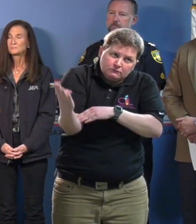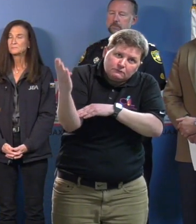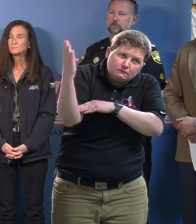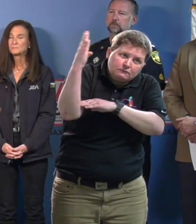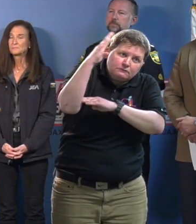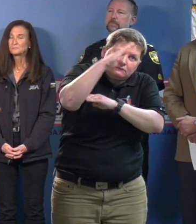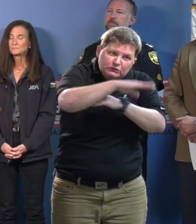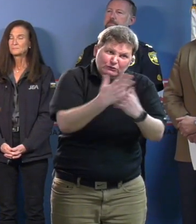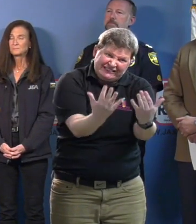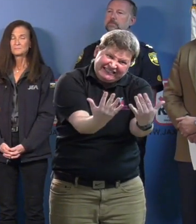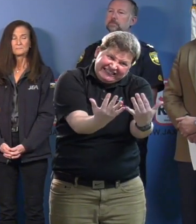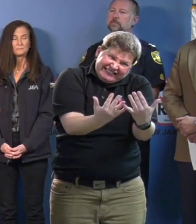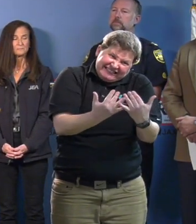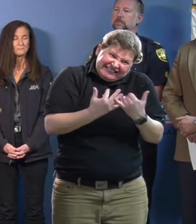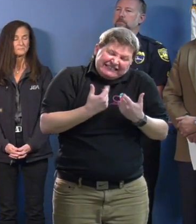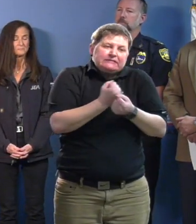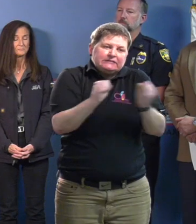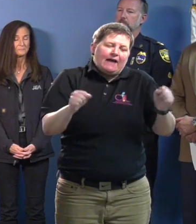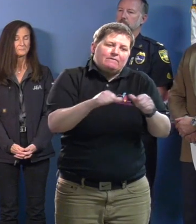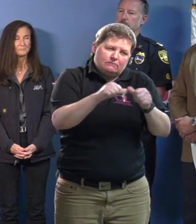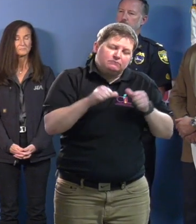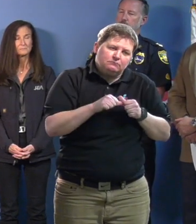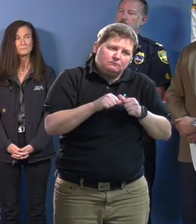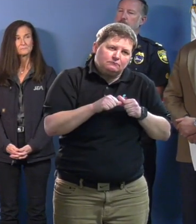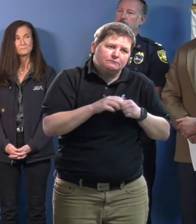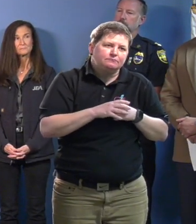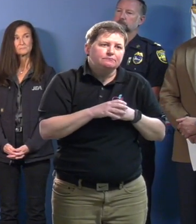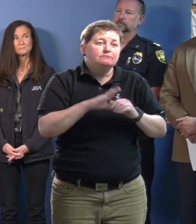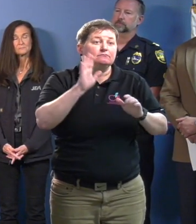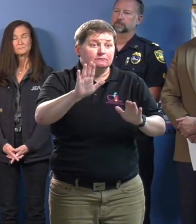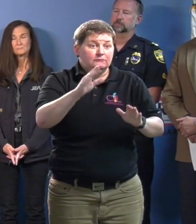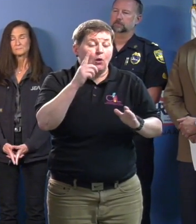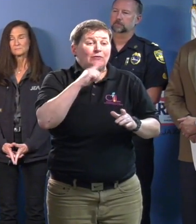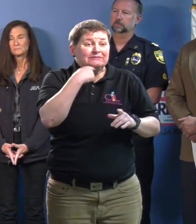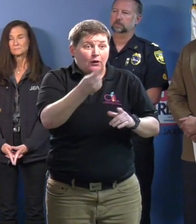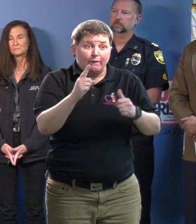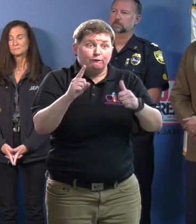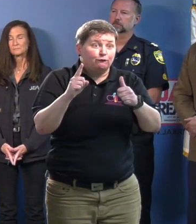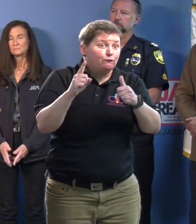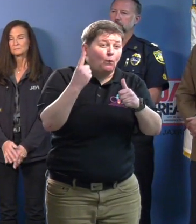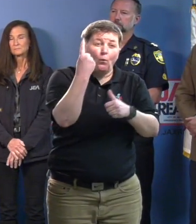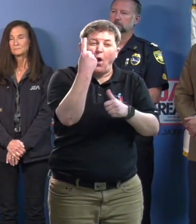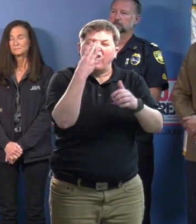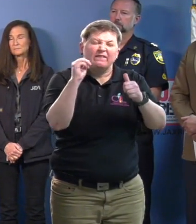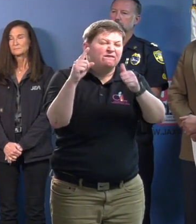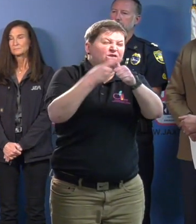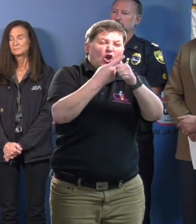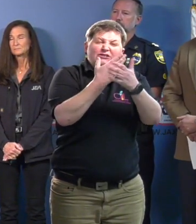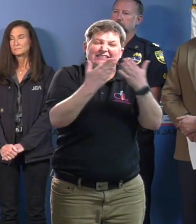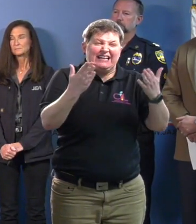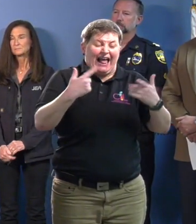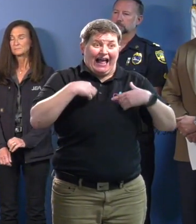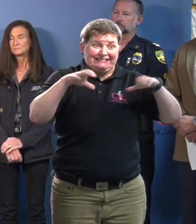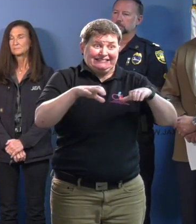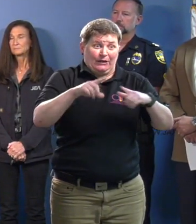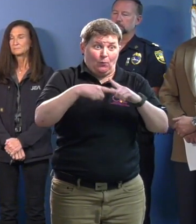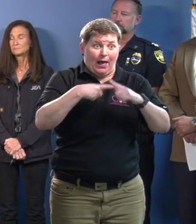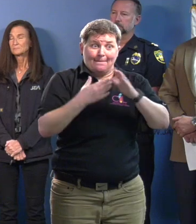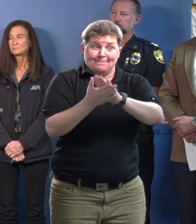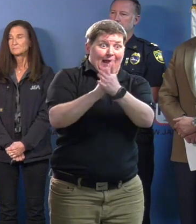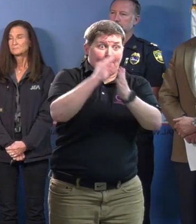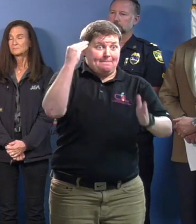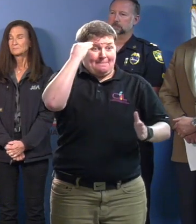place. And I will tell you that one of the very first things I did when I came into office, and I know I'm not the first person that tried to do this,